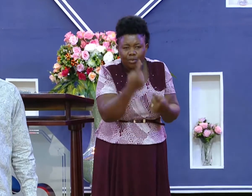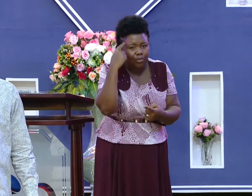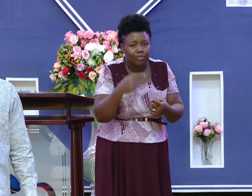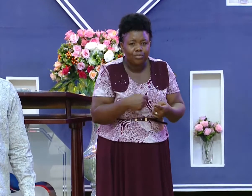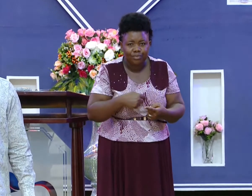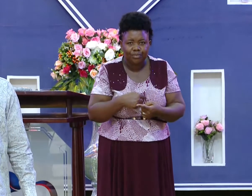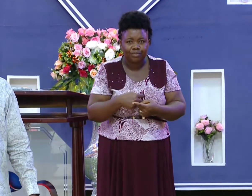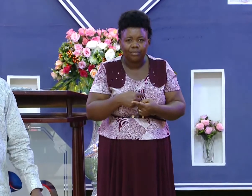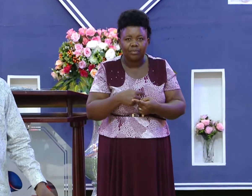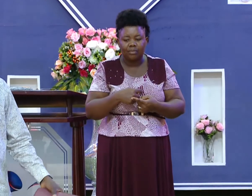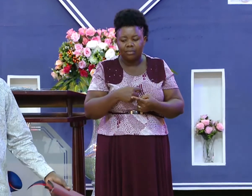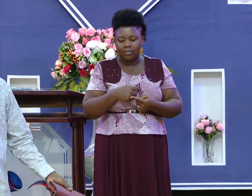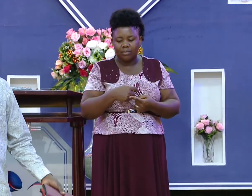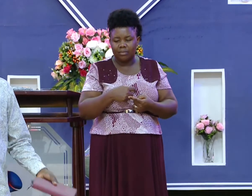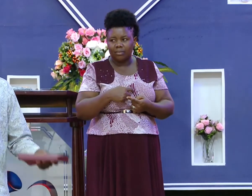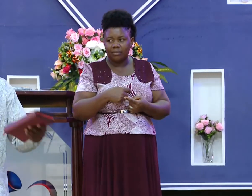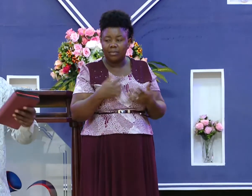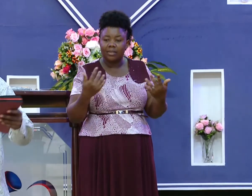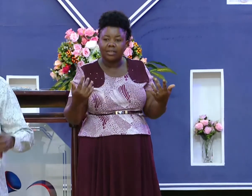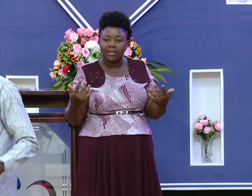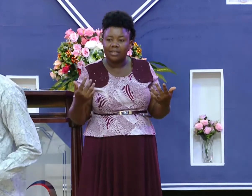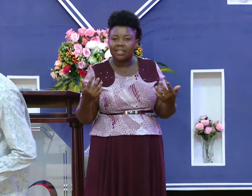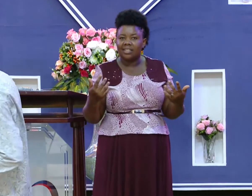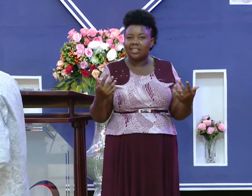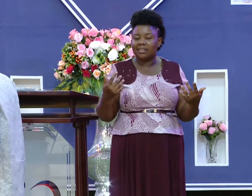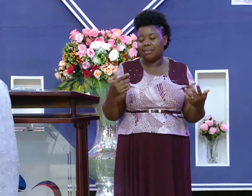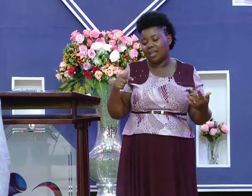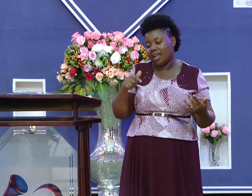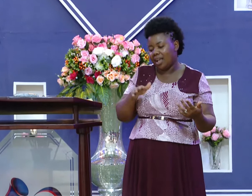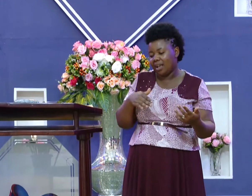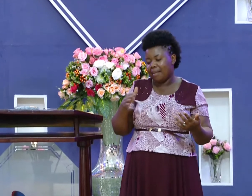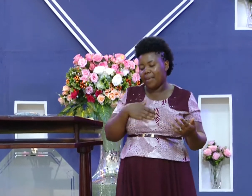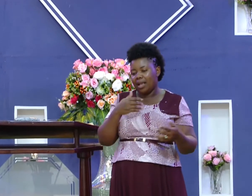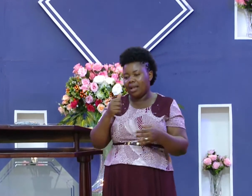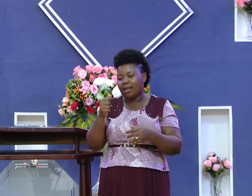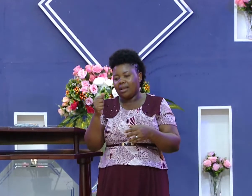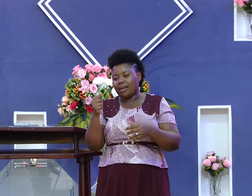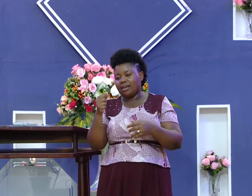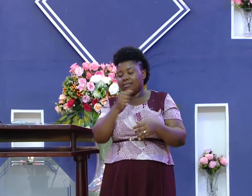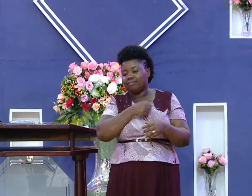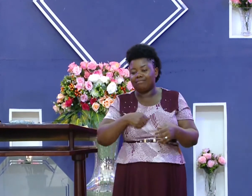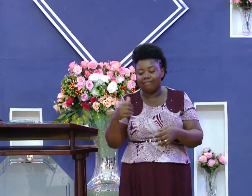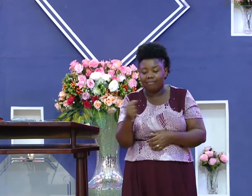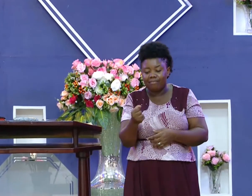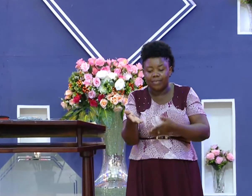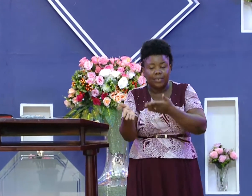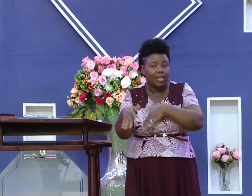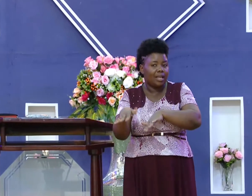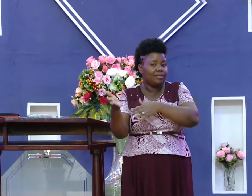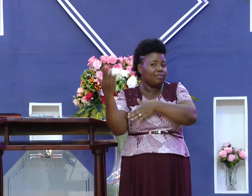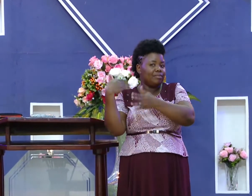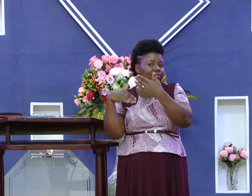them prepare it for me. My granny passed on.